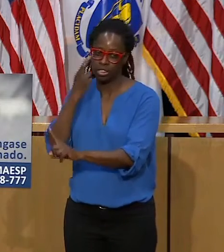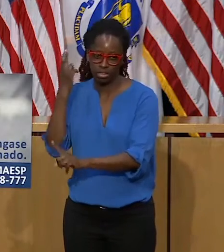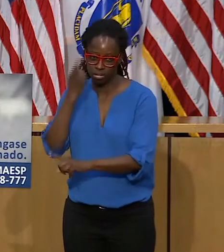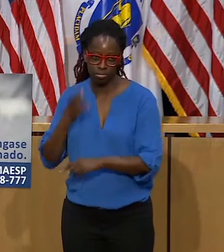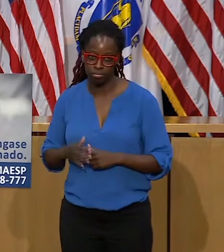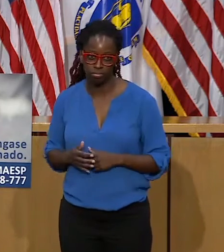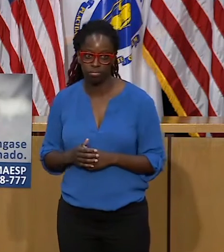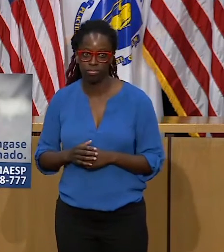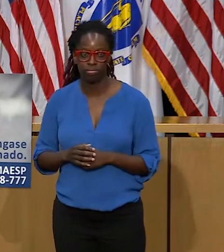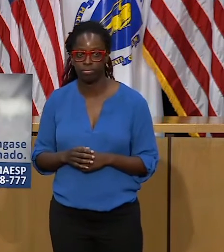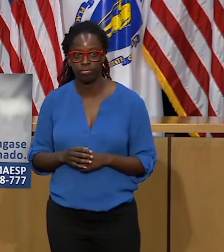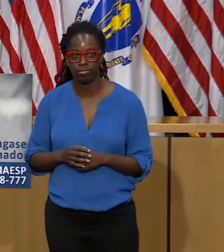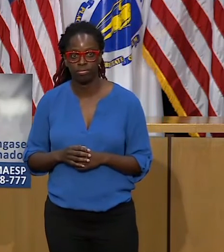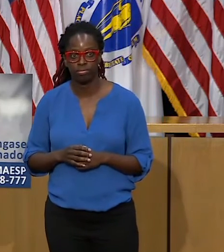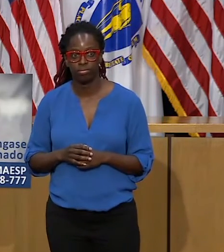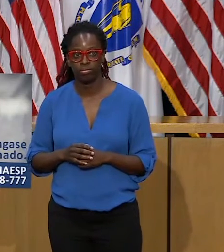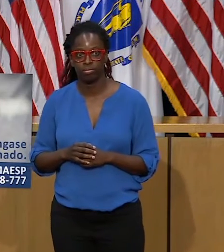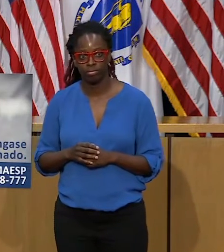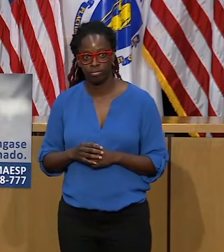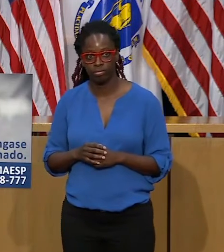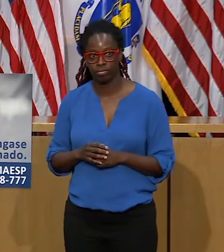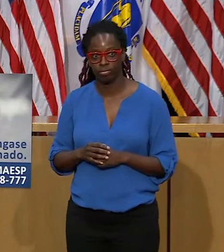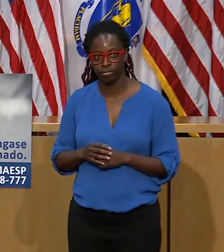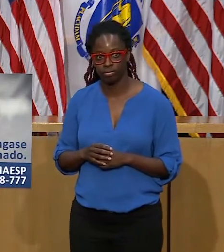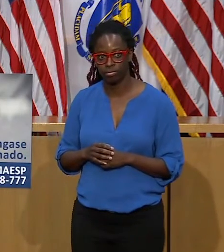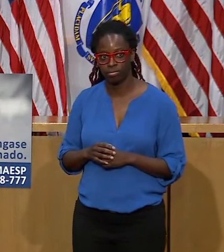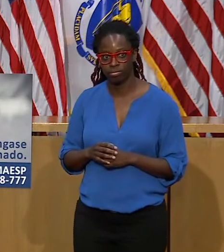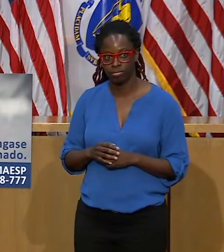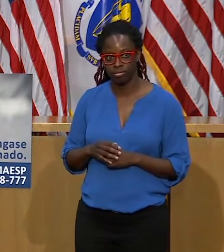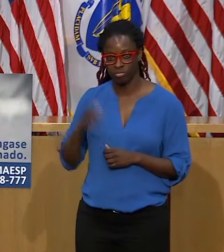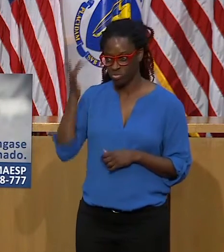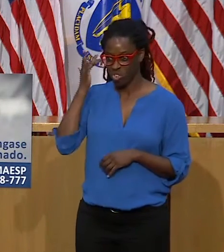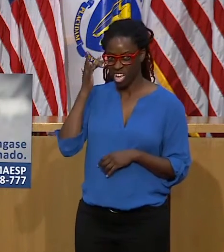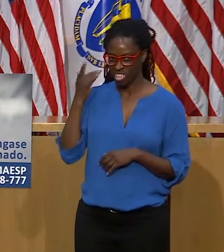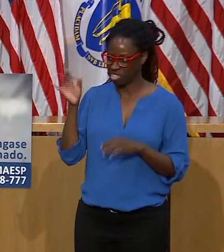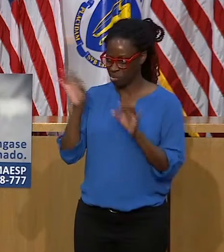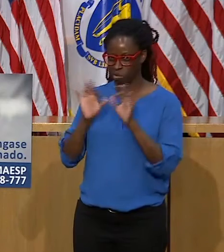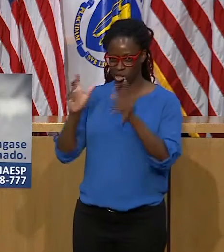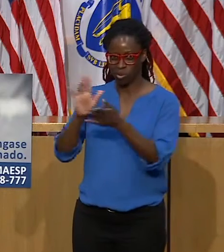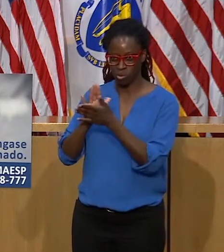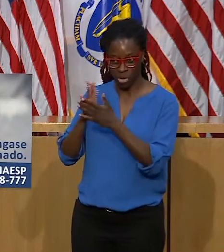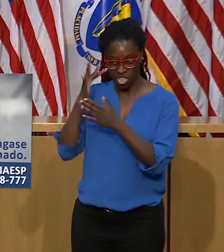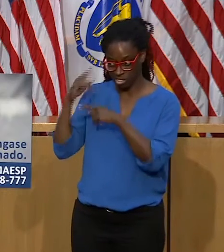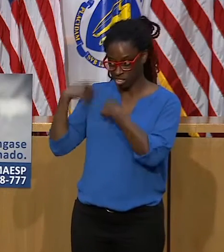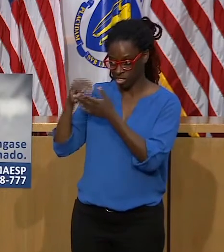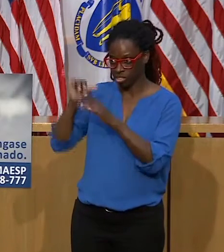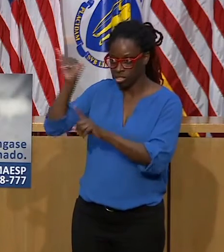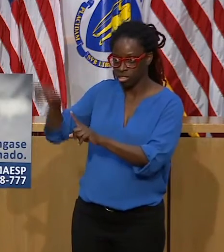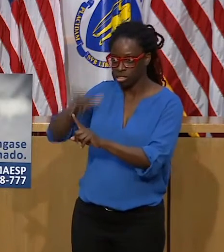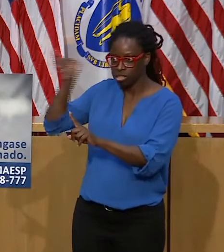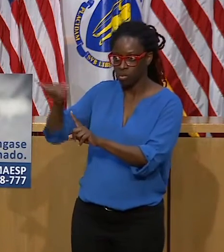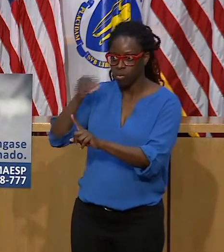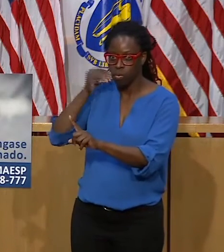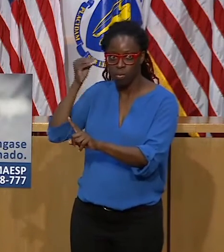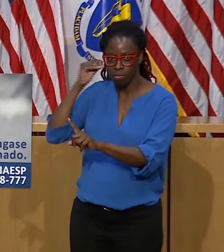caused, significant challenges for children and families, certainly related to learning loss, but also